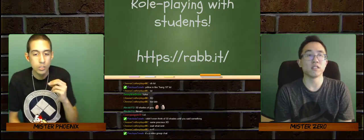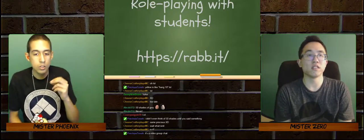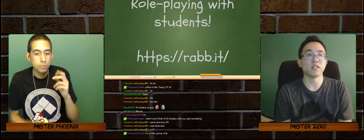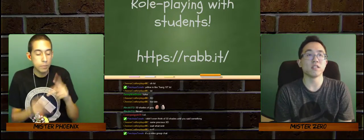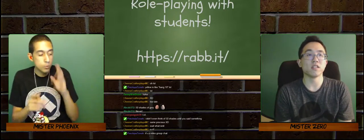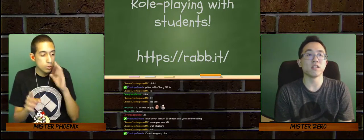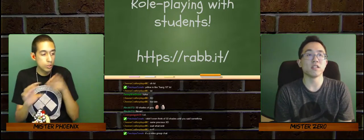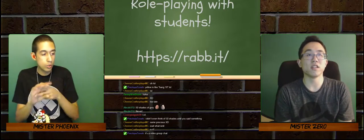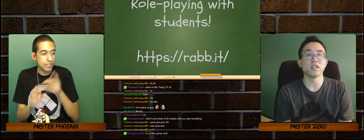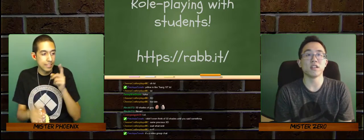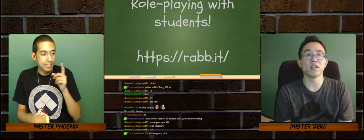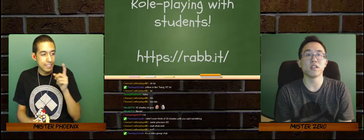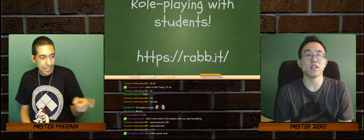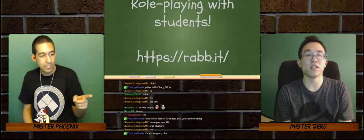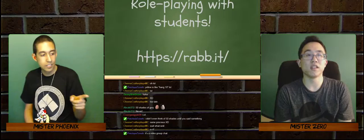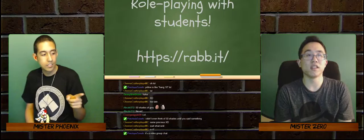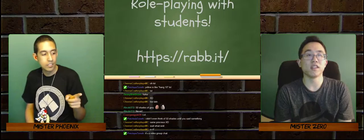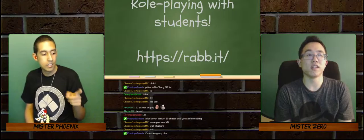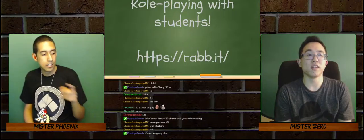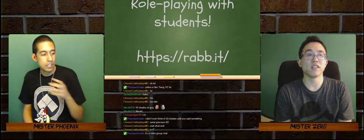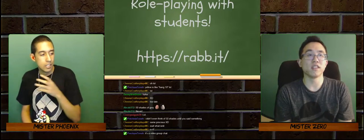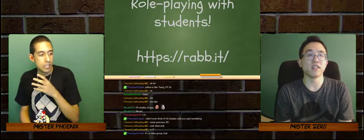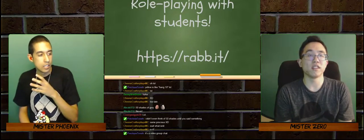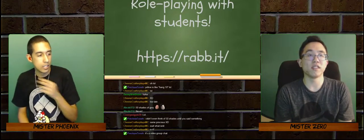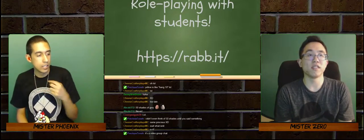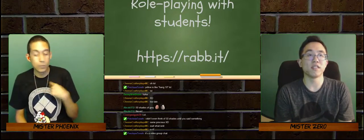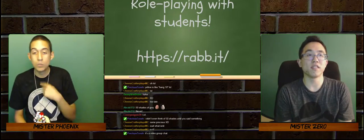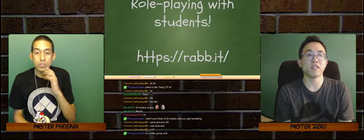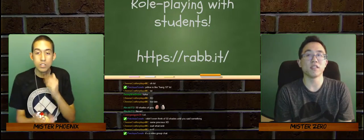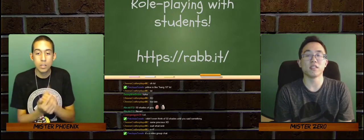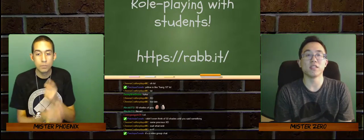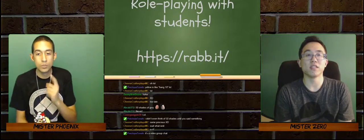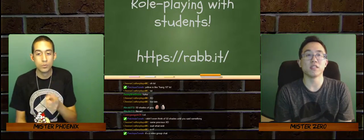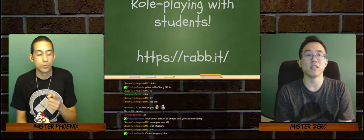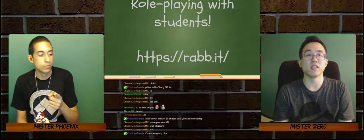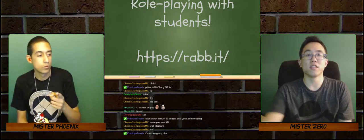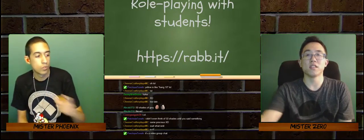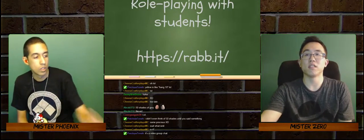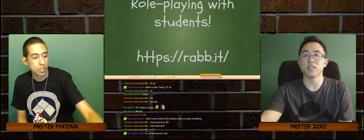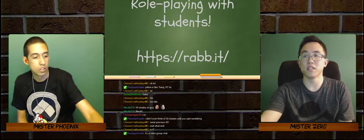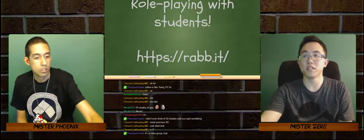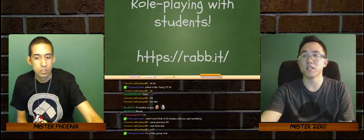So people will join that and we will help you.